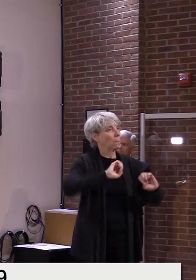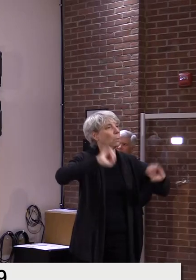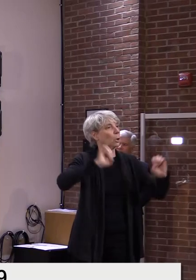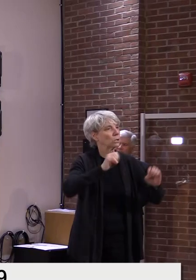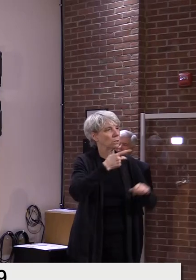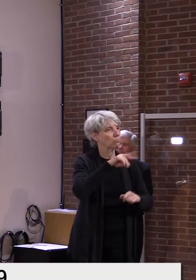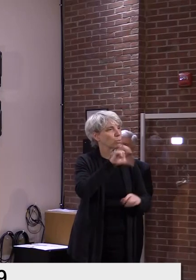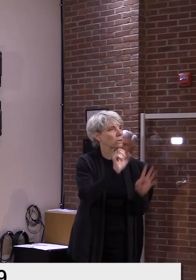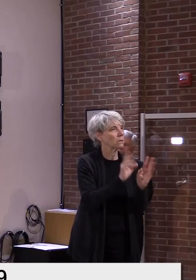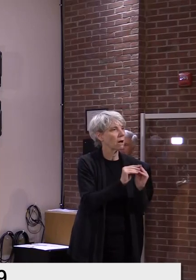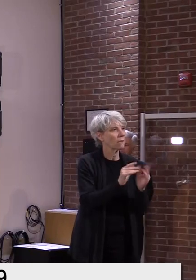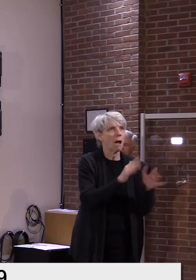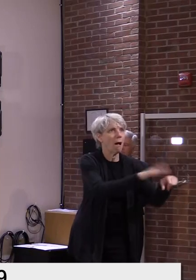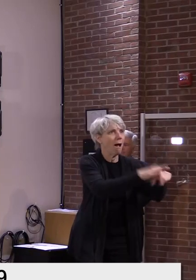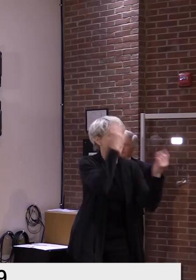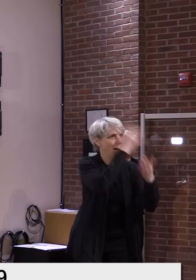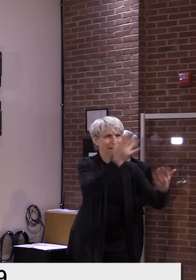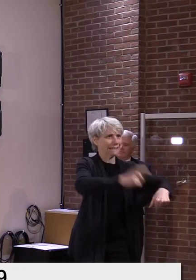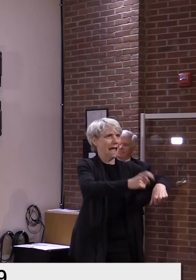of communication to people?